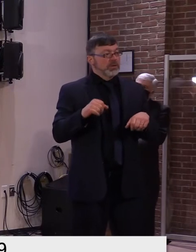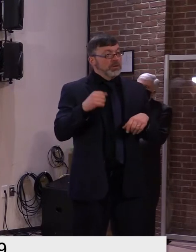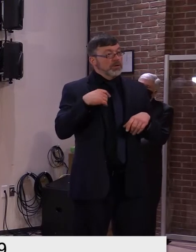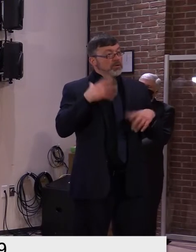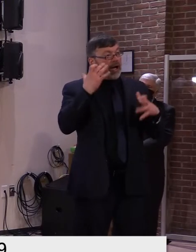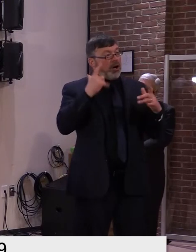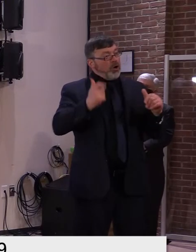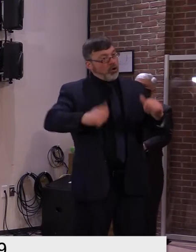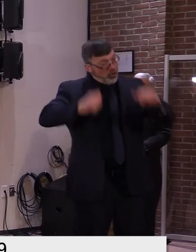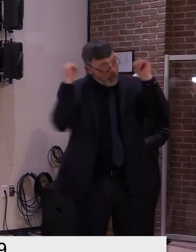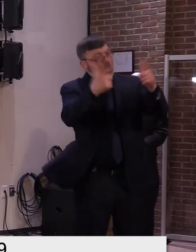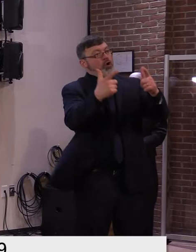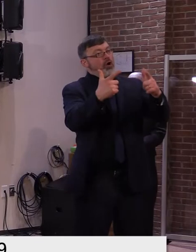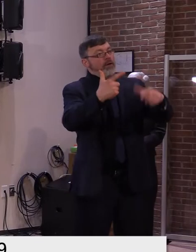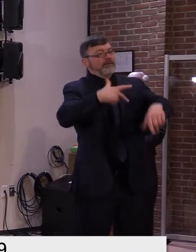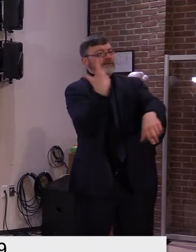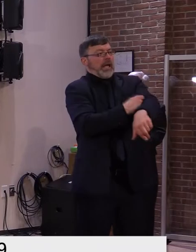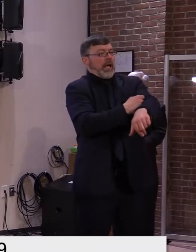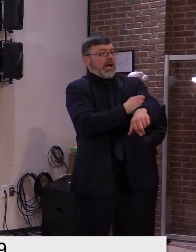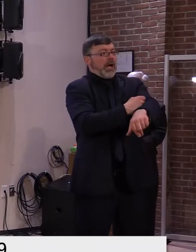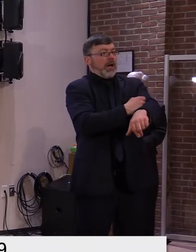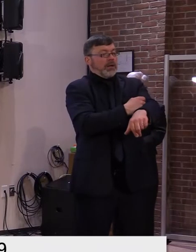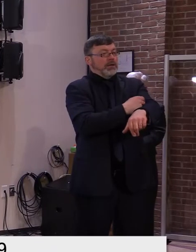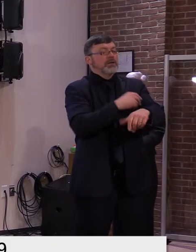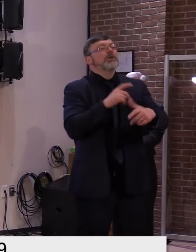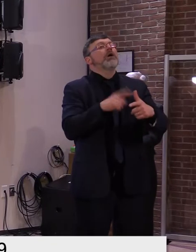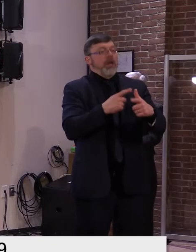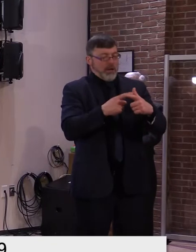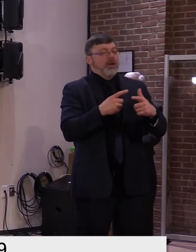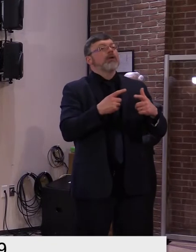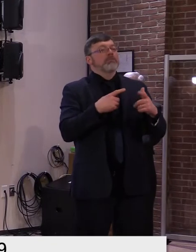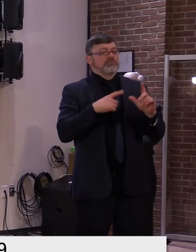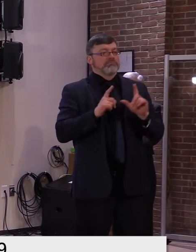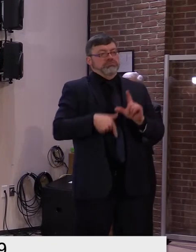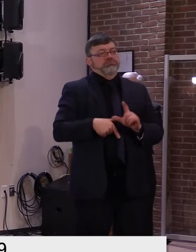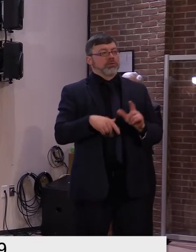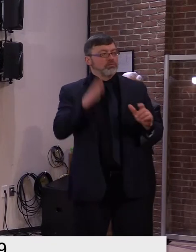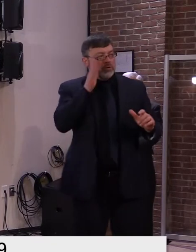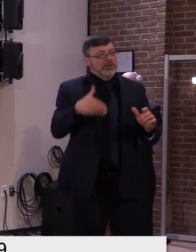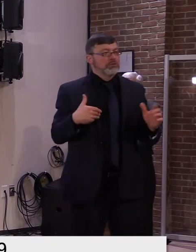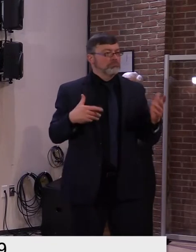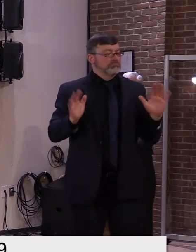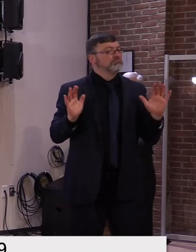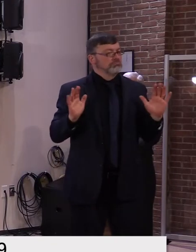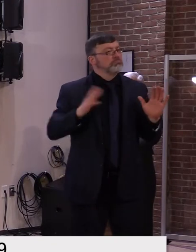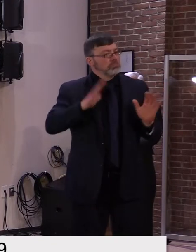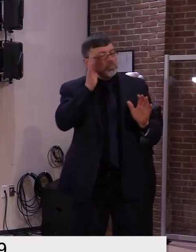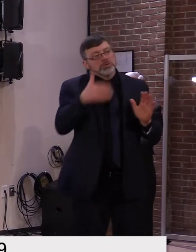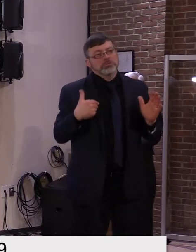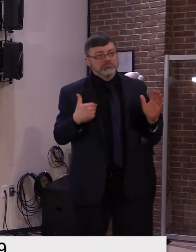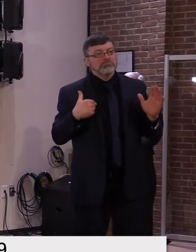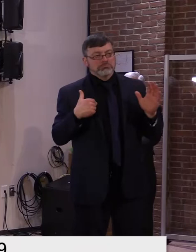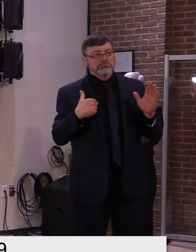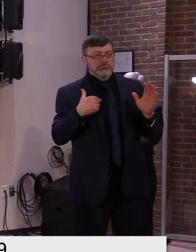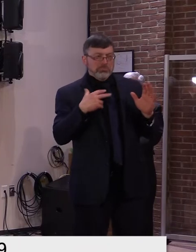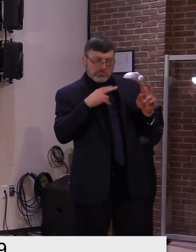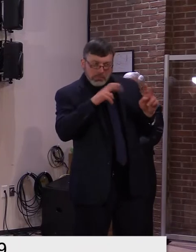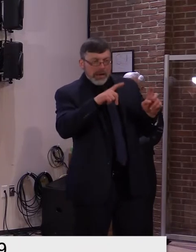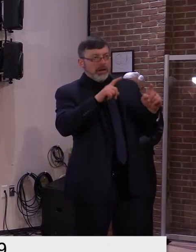protecting the vast majority of the population. So that's where I see it. And but time will